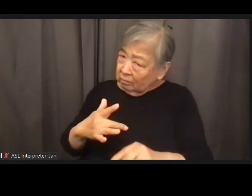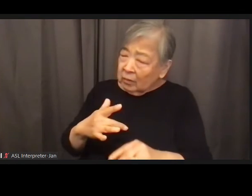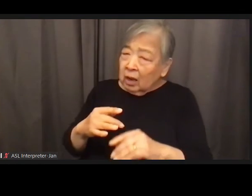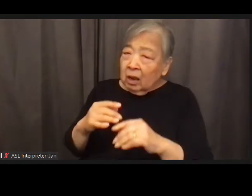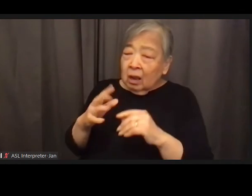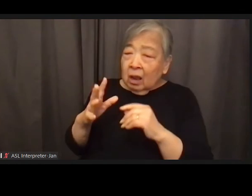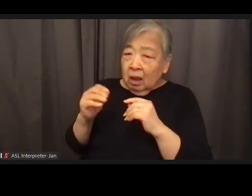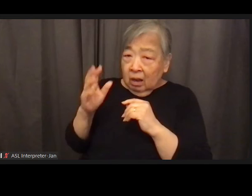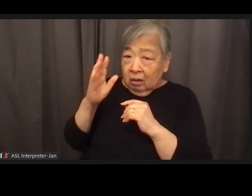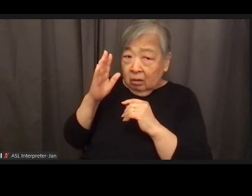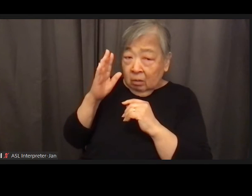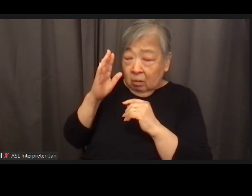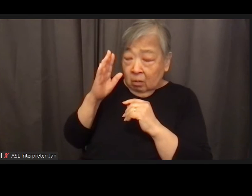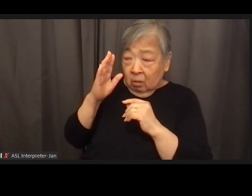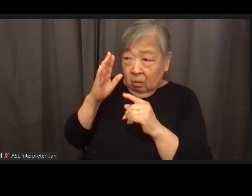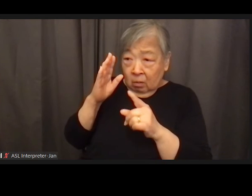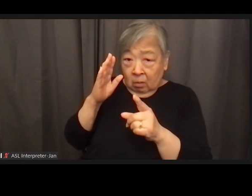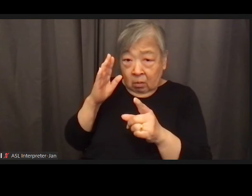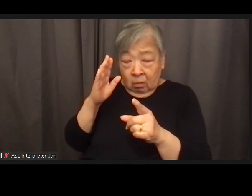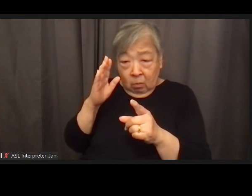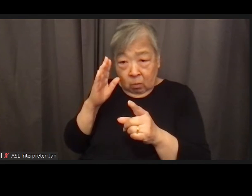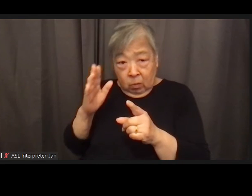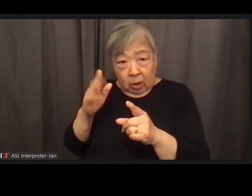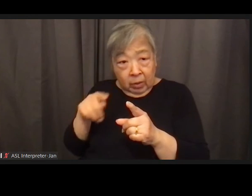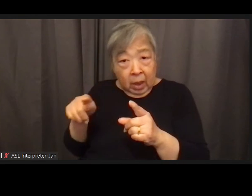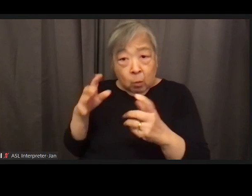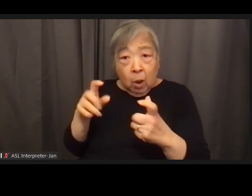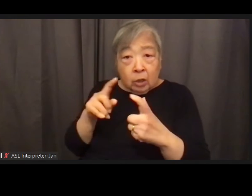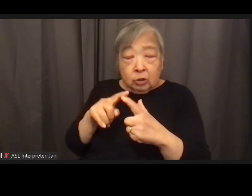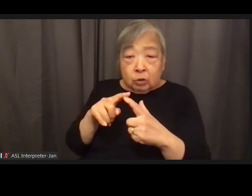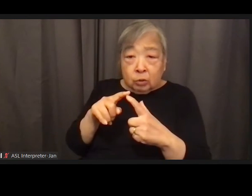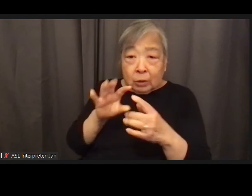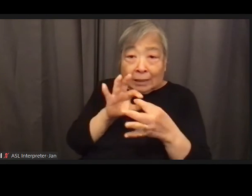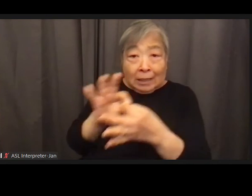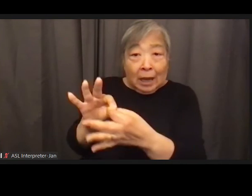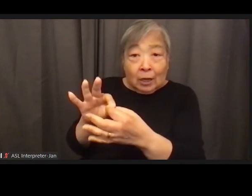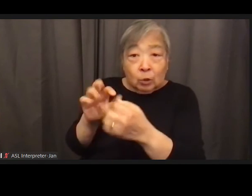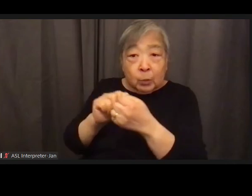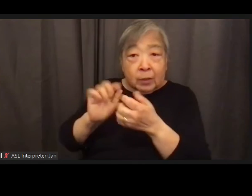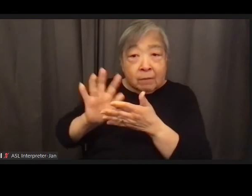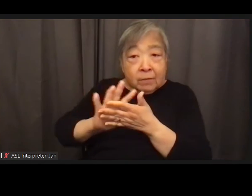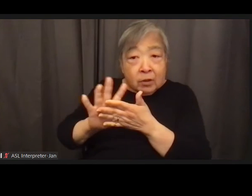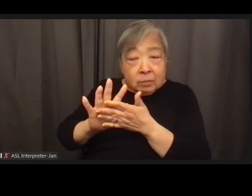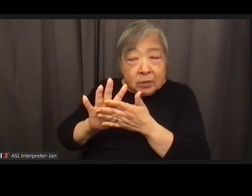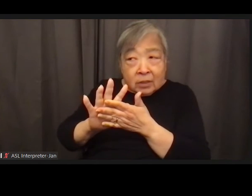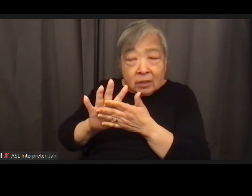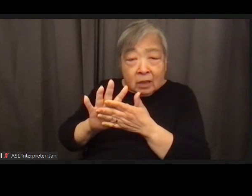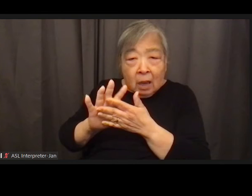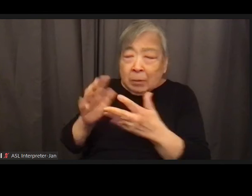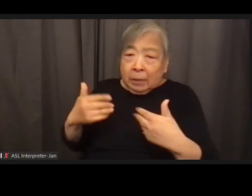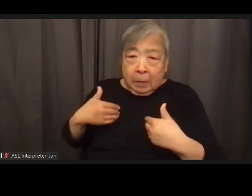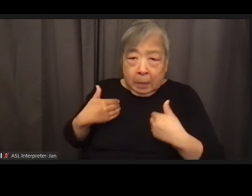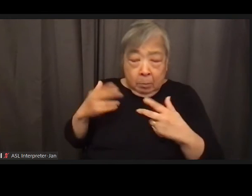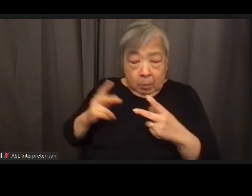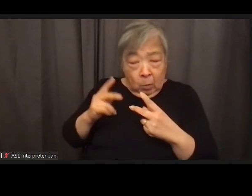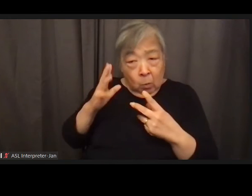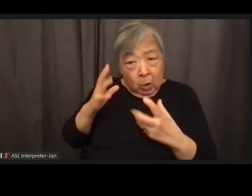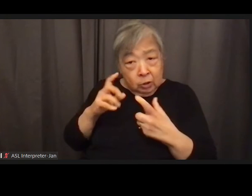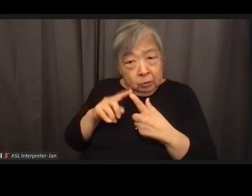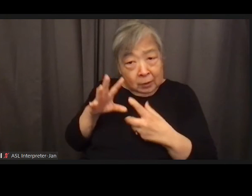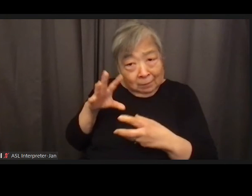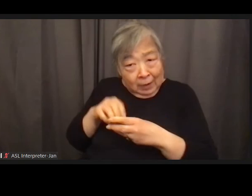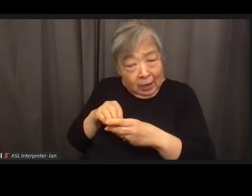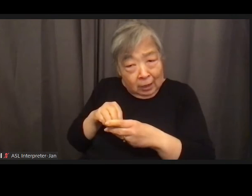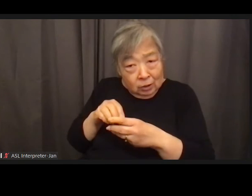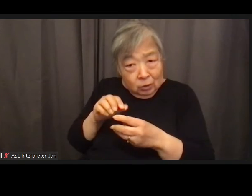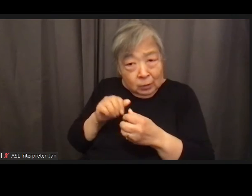they going to engage or want to engage with the films that we have of their community? The young, I don't know. I don't know how the young